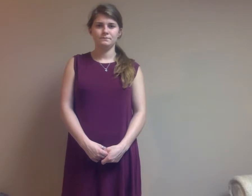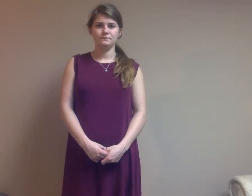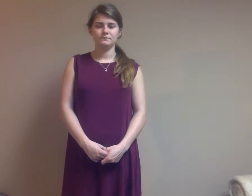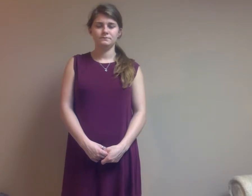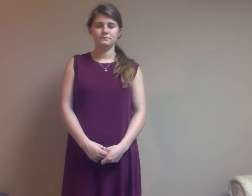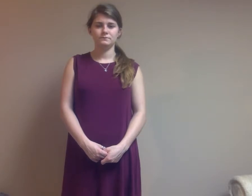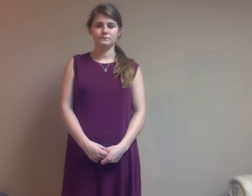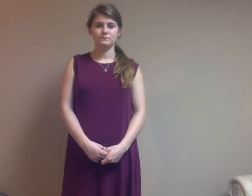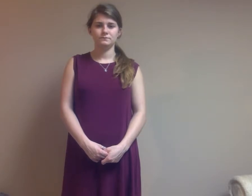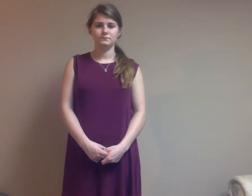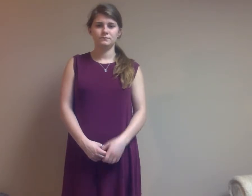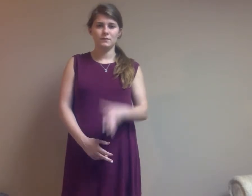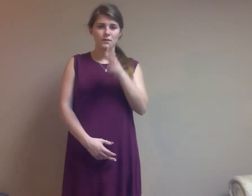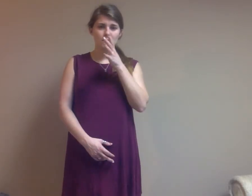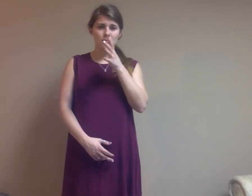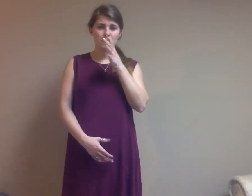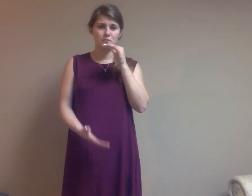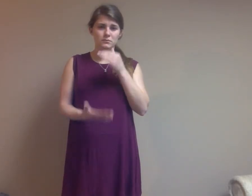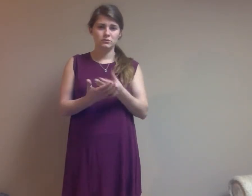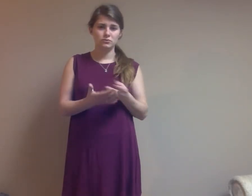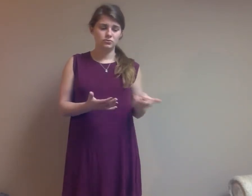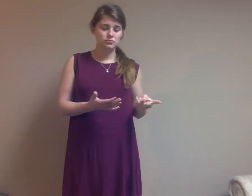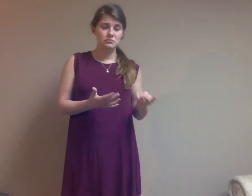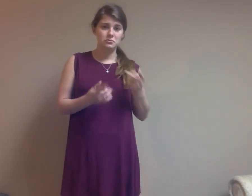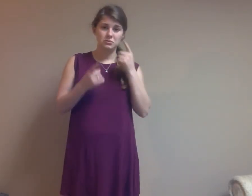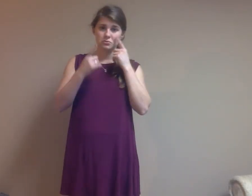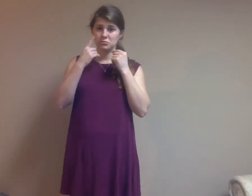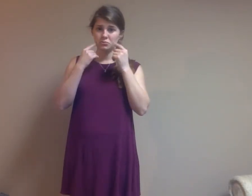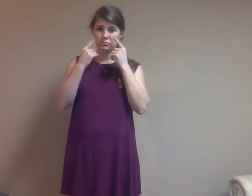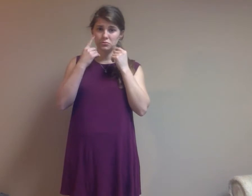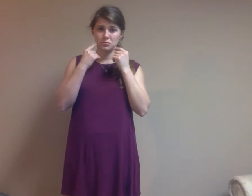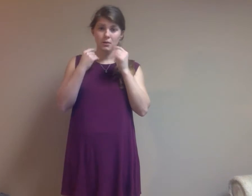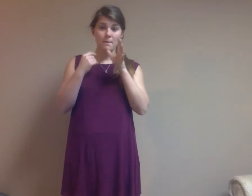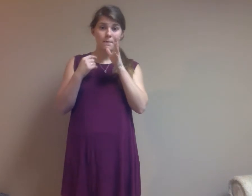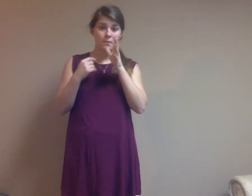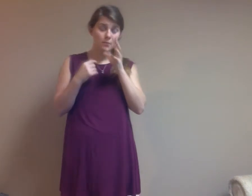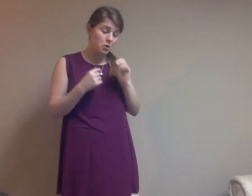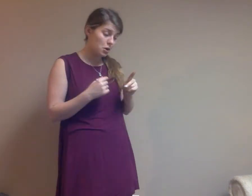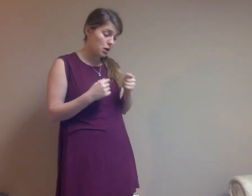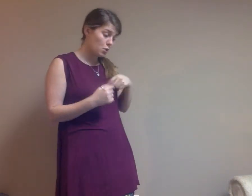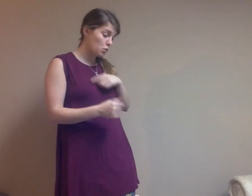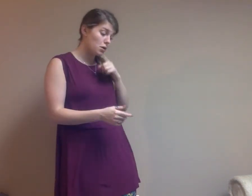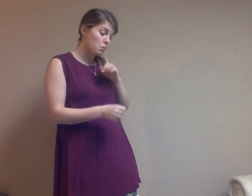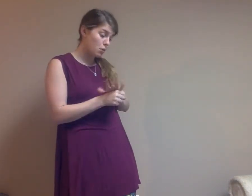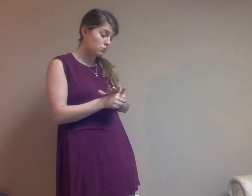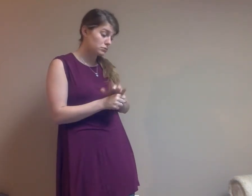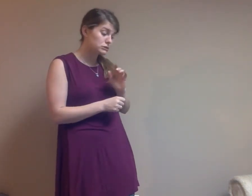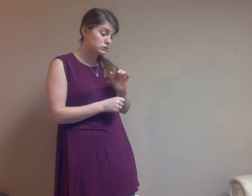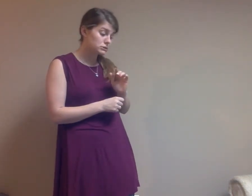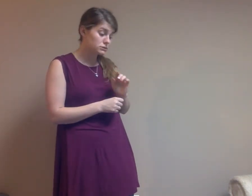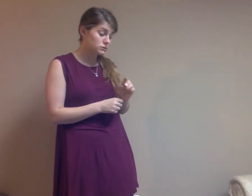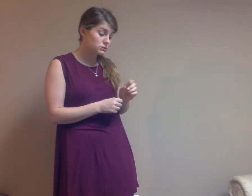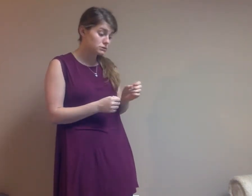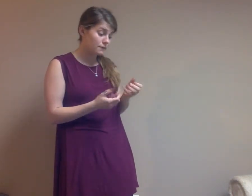Right, come on, you made a promise, didn't we, yeah? Look what you're doing, making mummy cry. Okay, no more tears, okay? Yeah, be a big